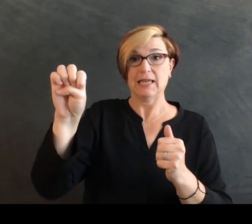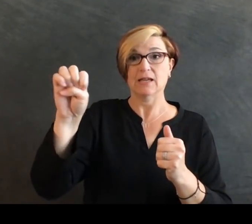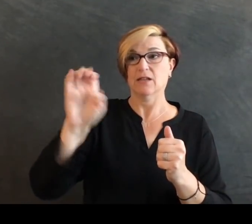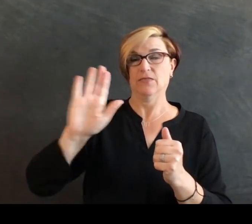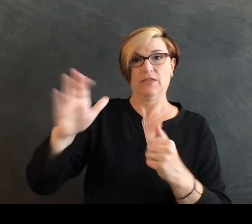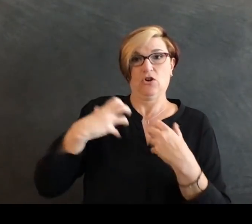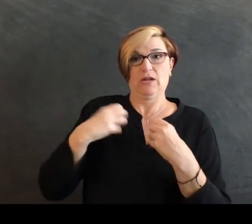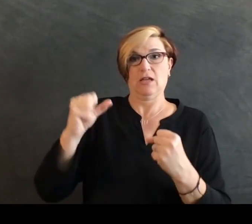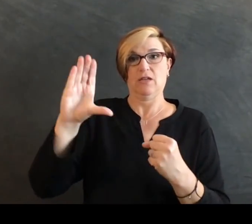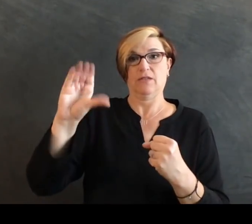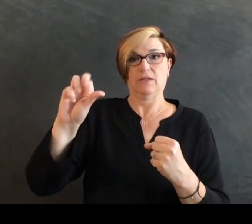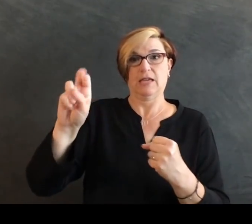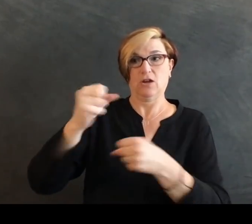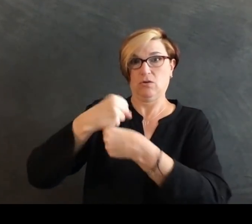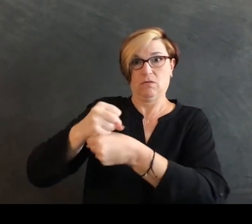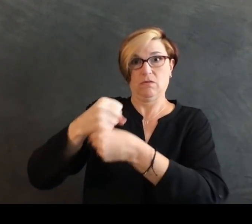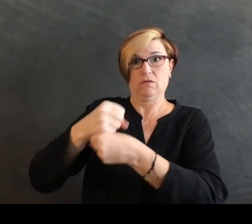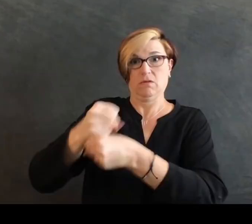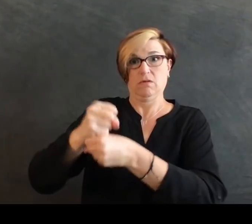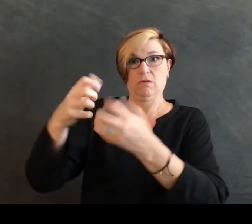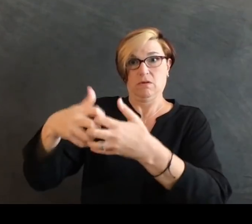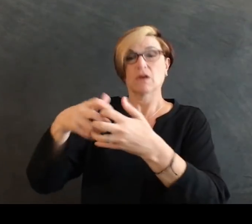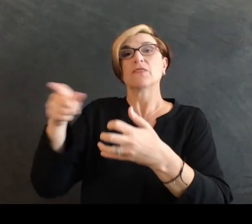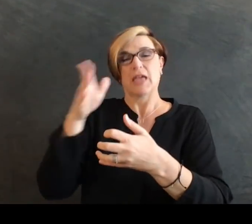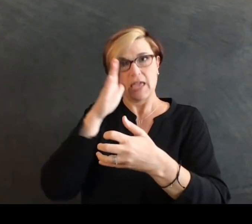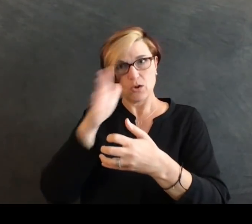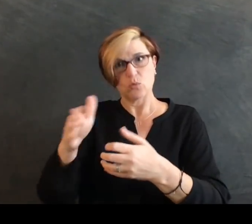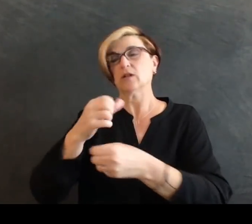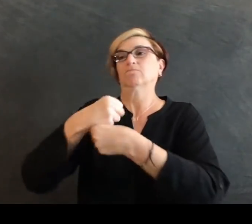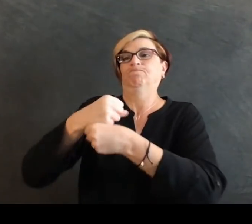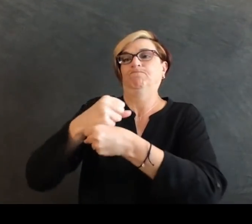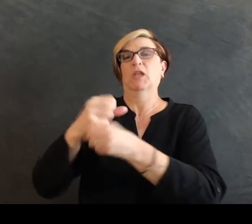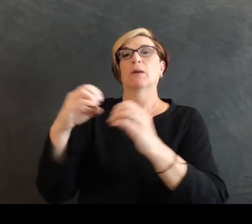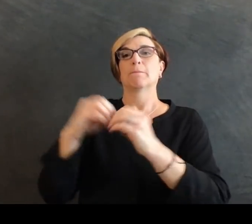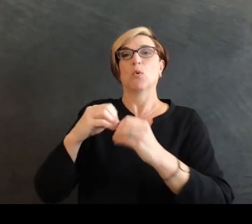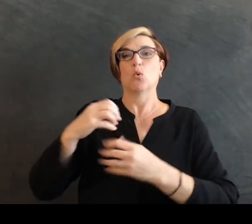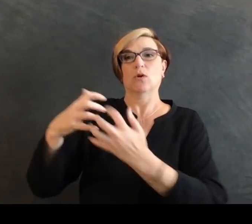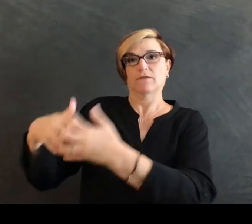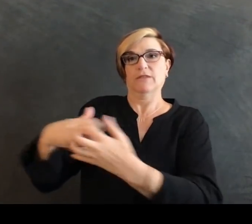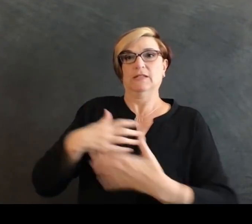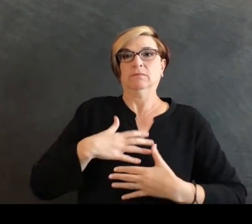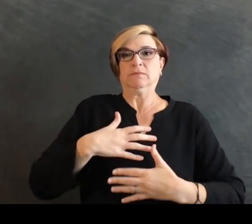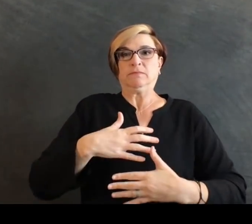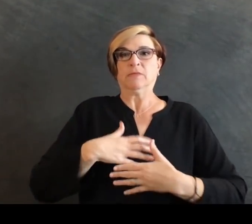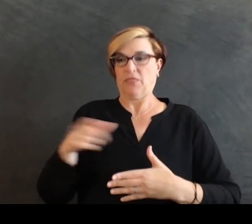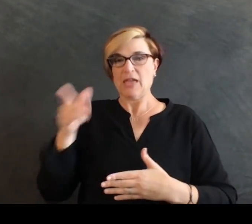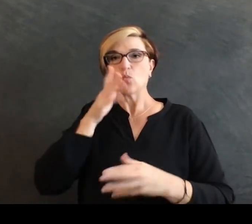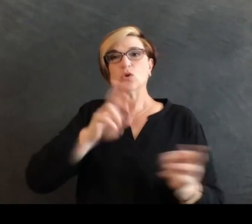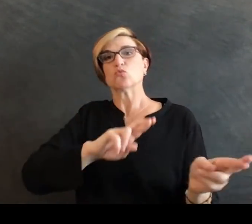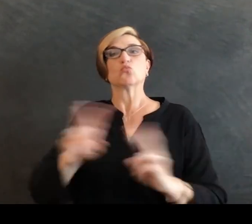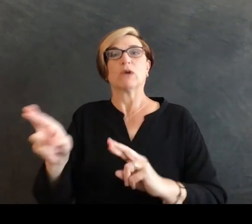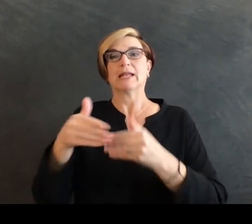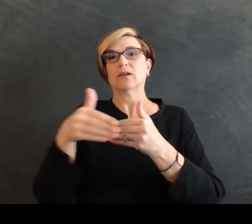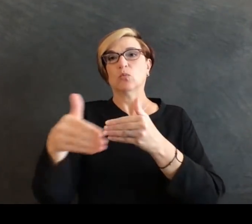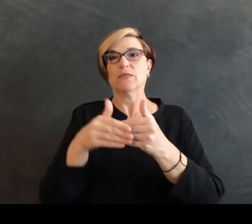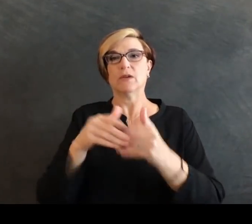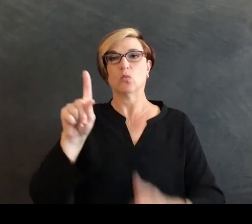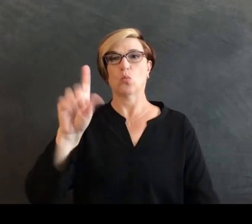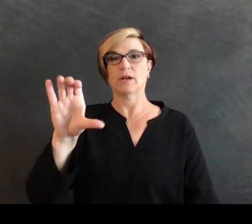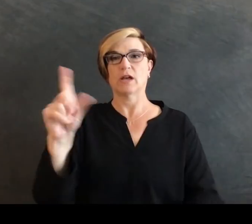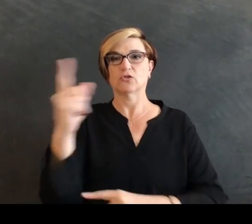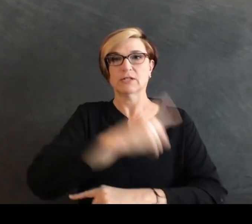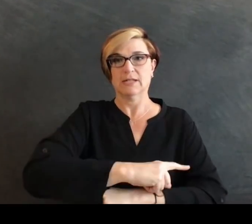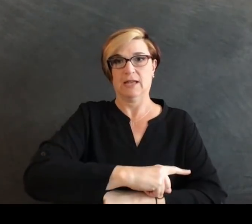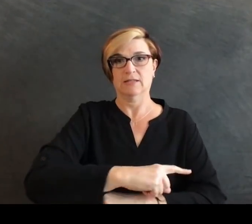50,000 ventilators, and they're going to be doing it in less than 100 days. And top of that, we